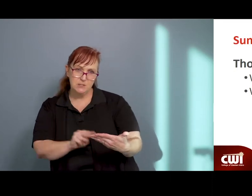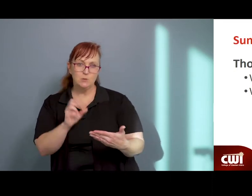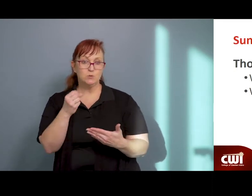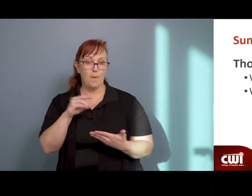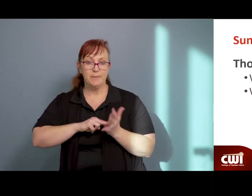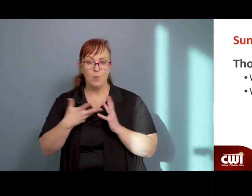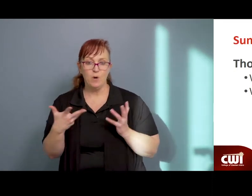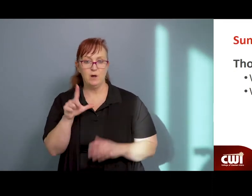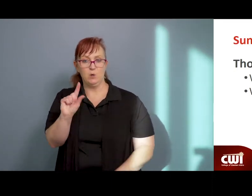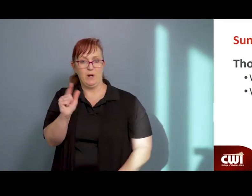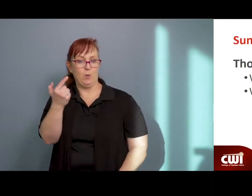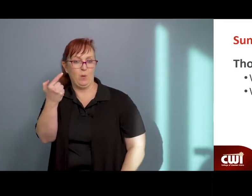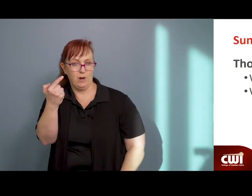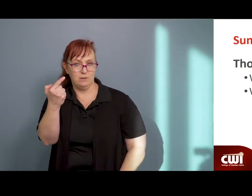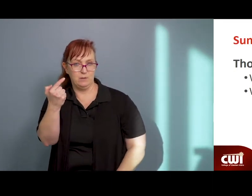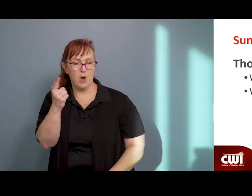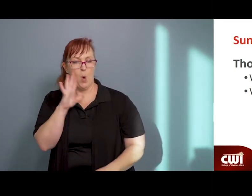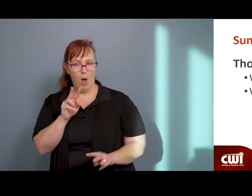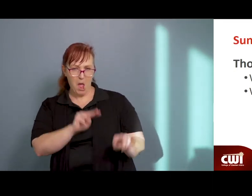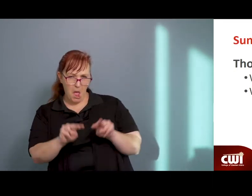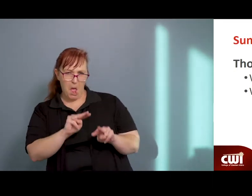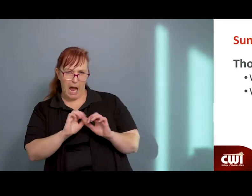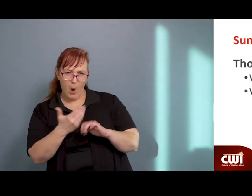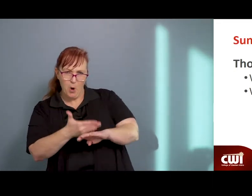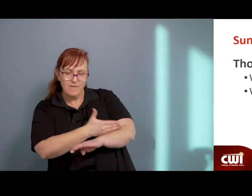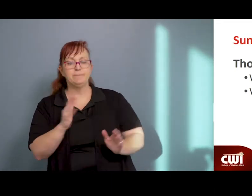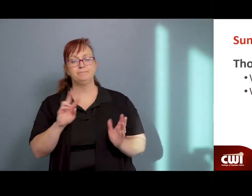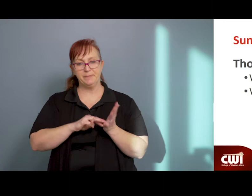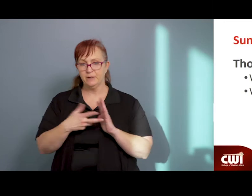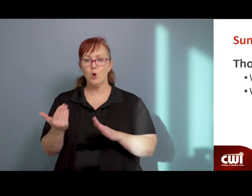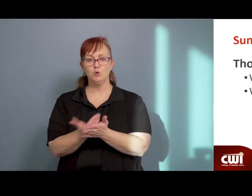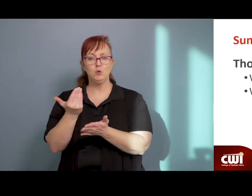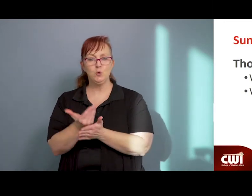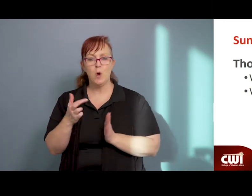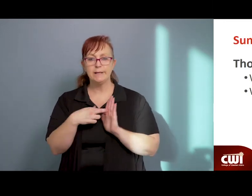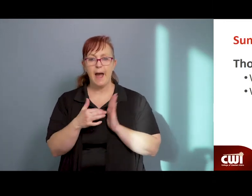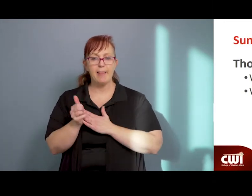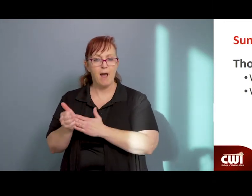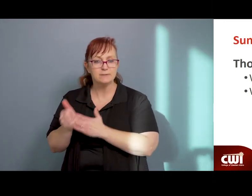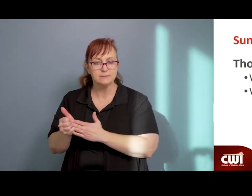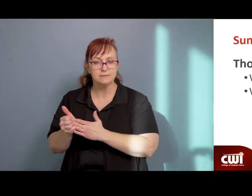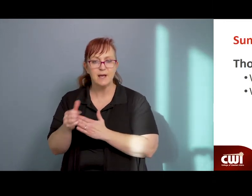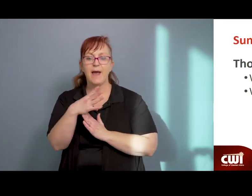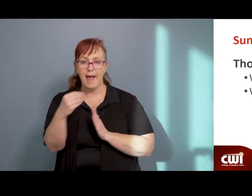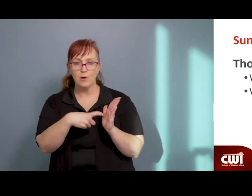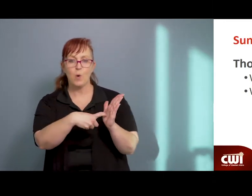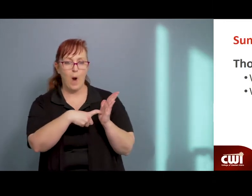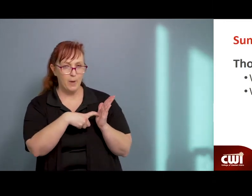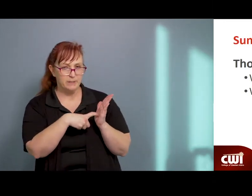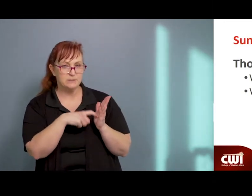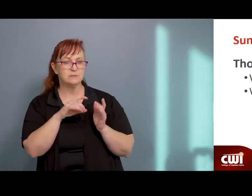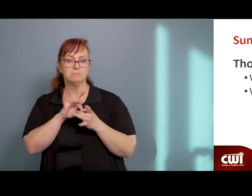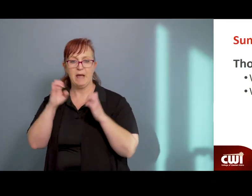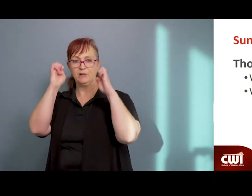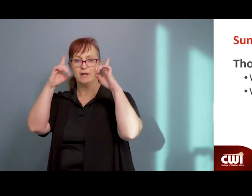on many new guidelines emerging and requirements for higher education, as far as being able to